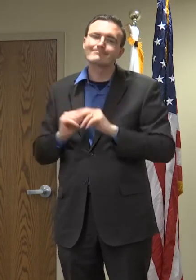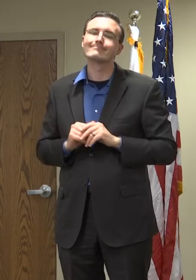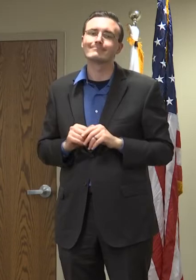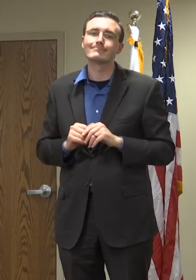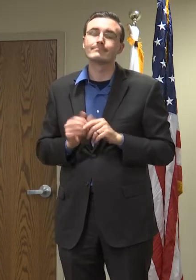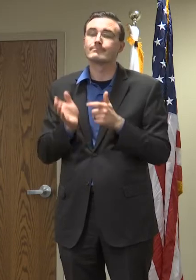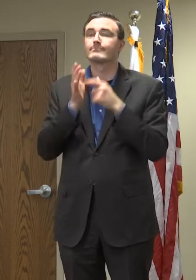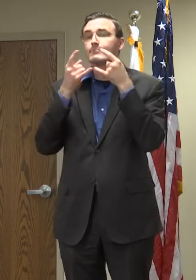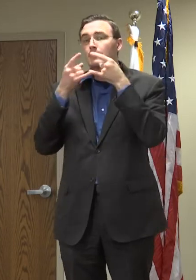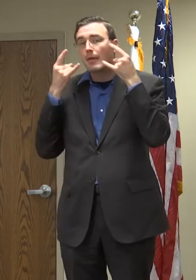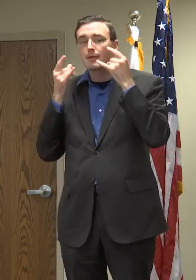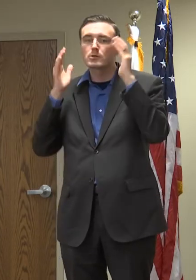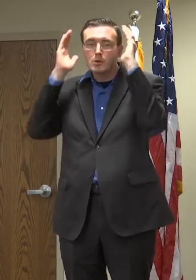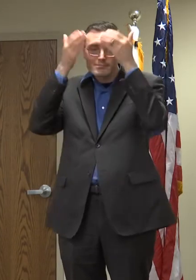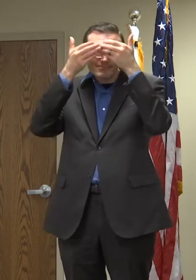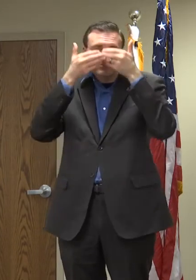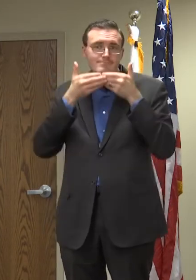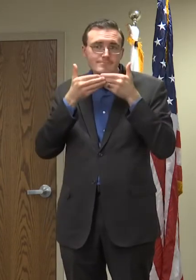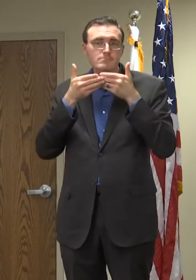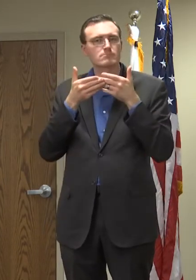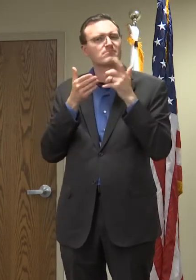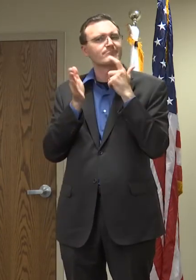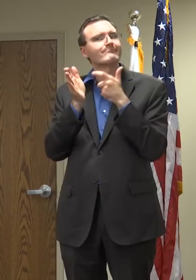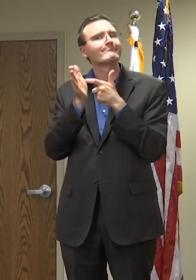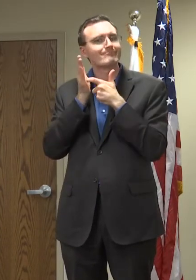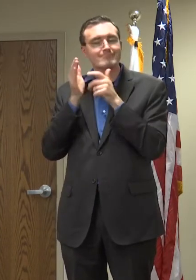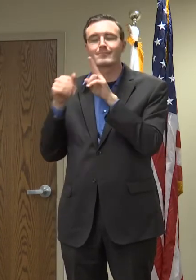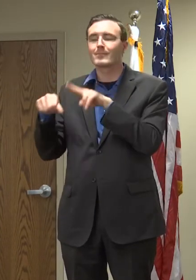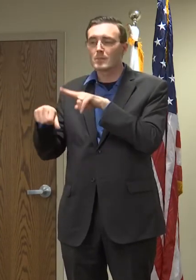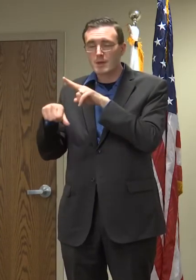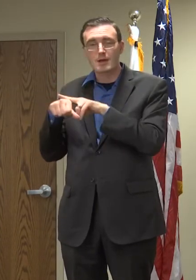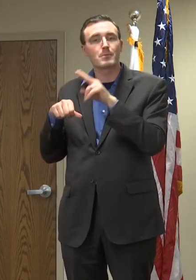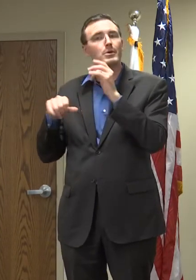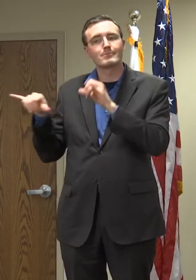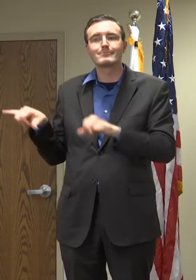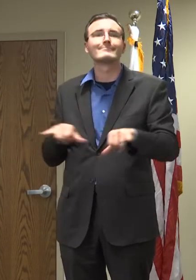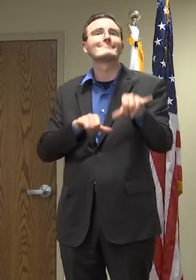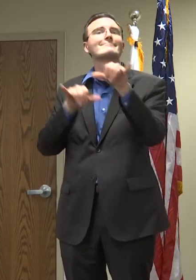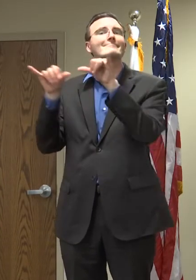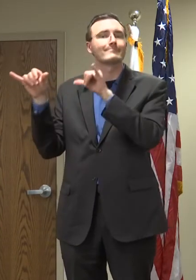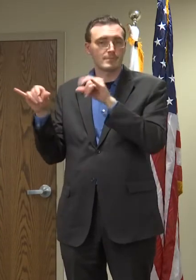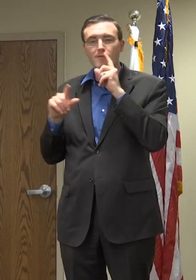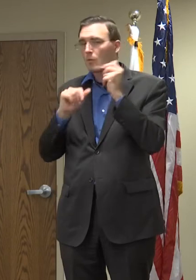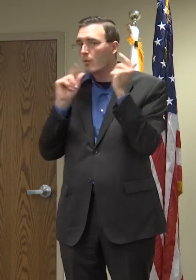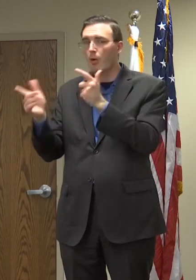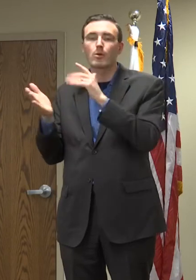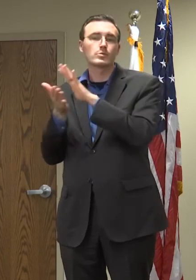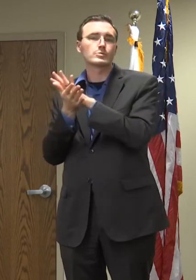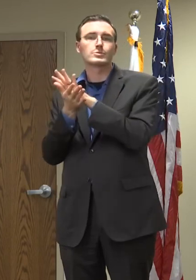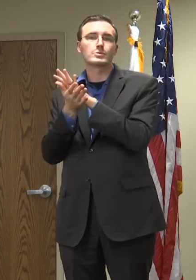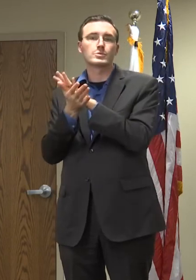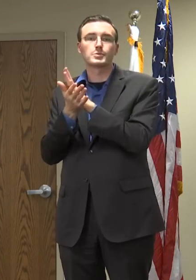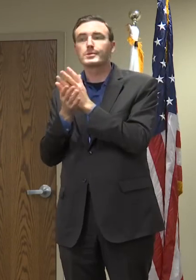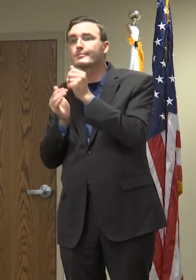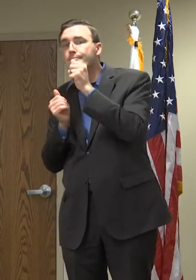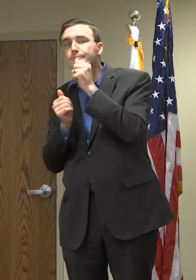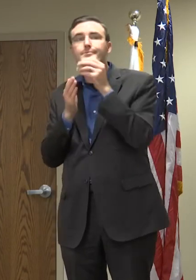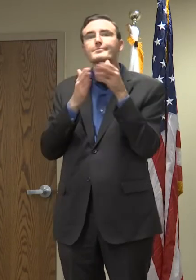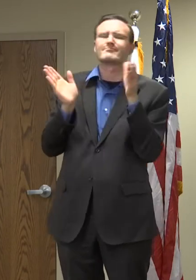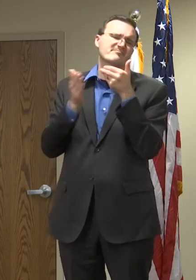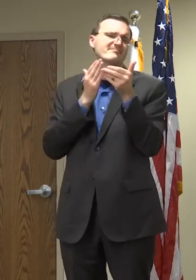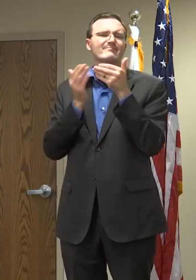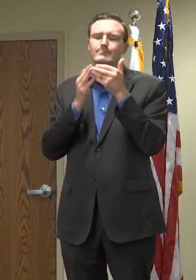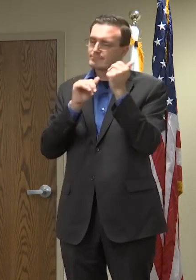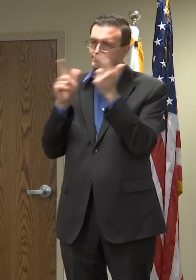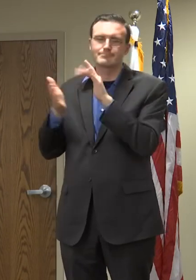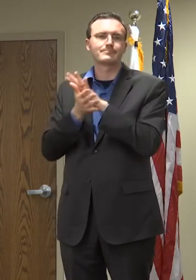Masks, face shields are going to be the norm in our public school systems and our private school systems. You'll hear a lot about blending of